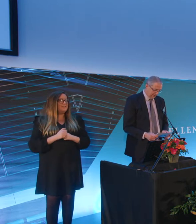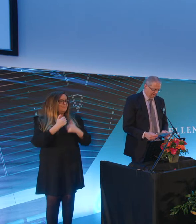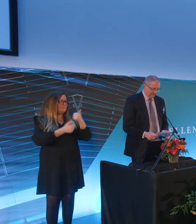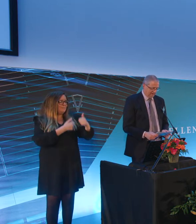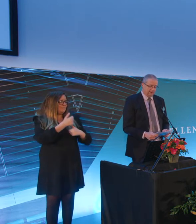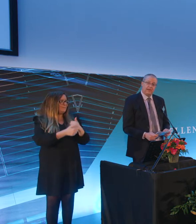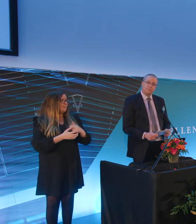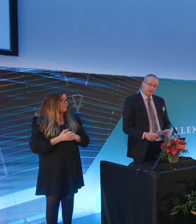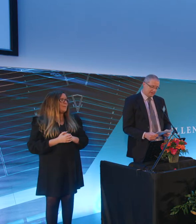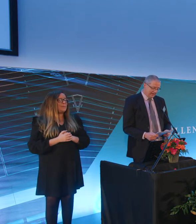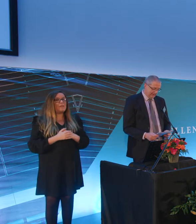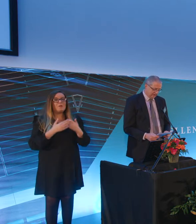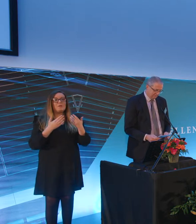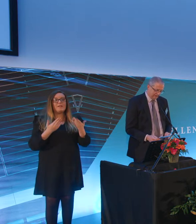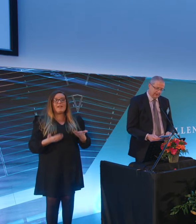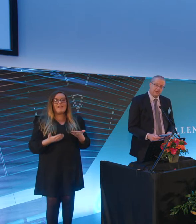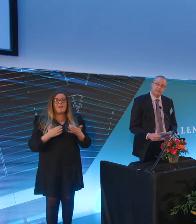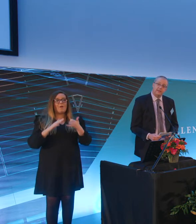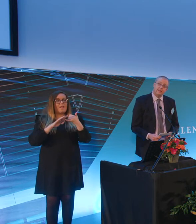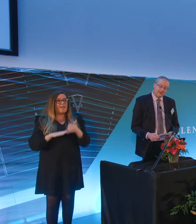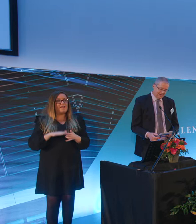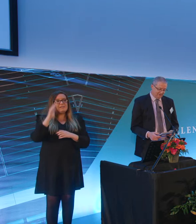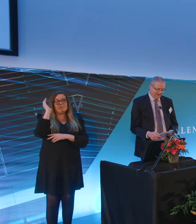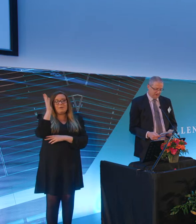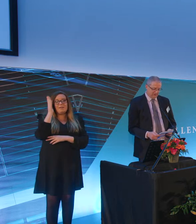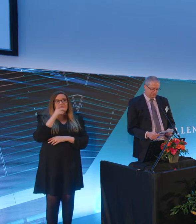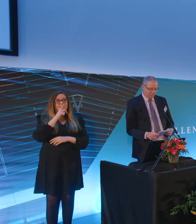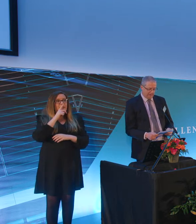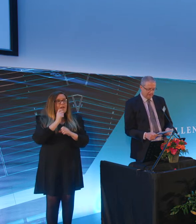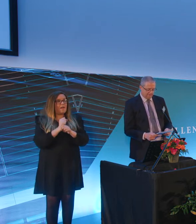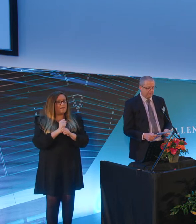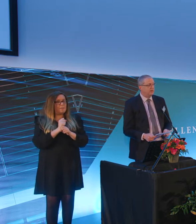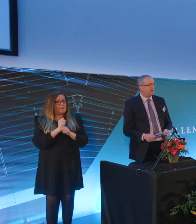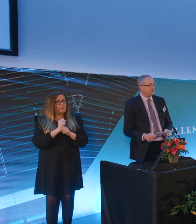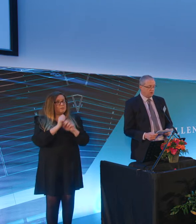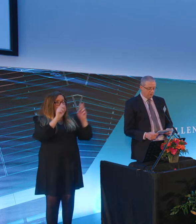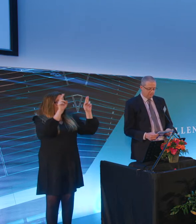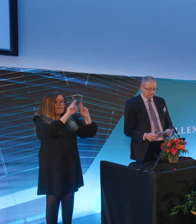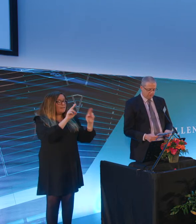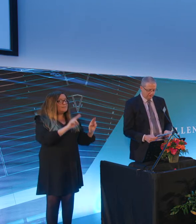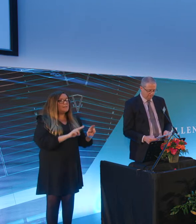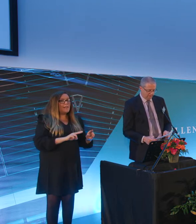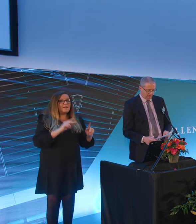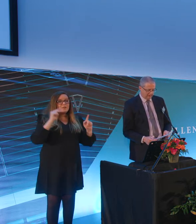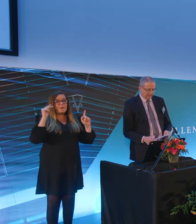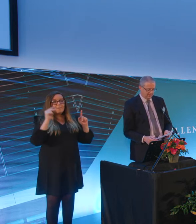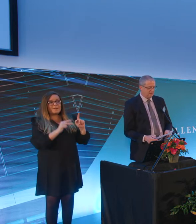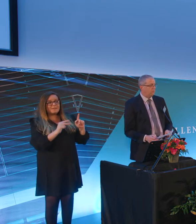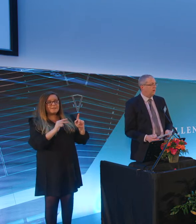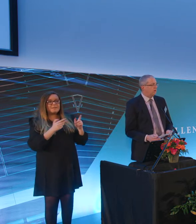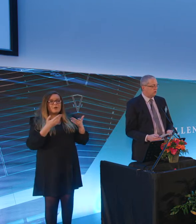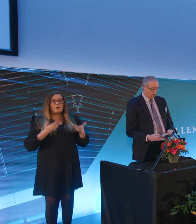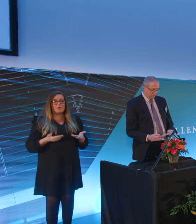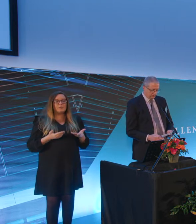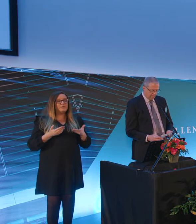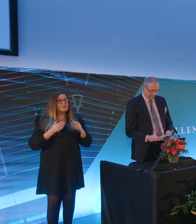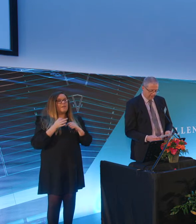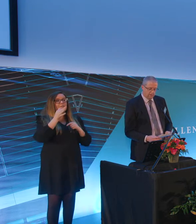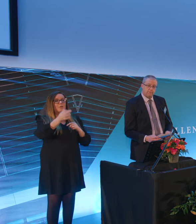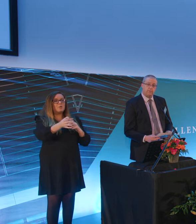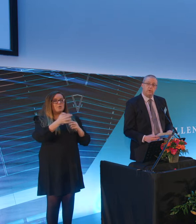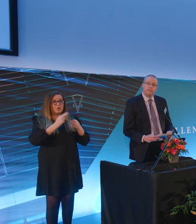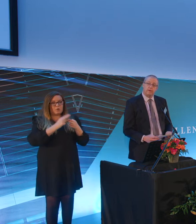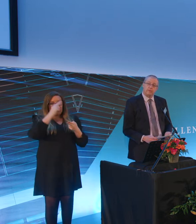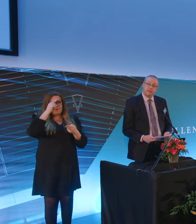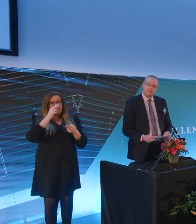So I suppose our last presentation is building on that international perspective of our current and future university. We'll hear a short recorded